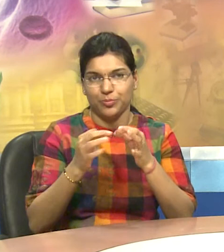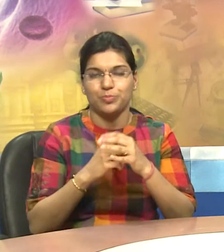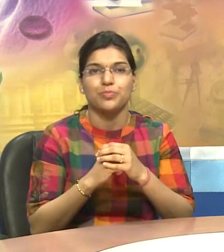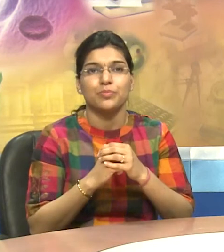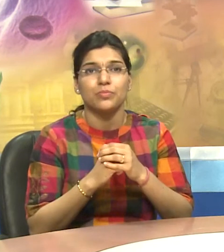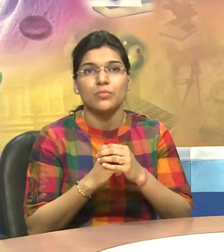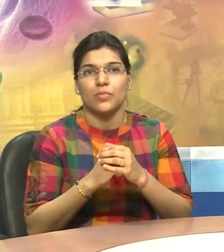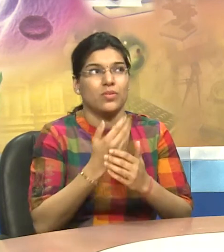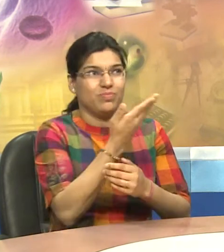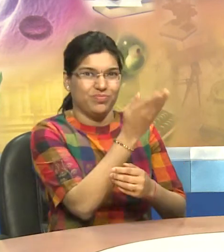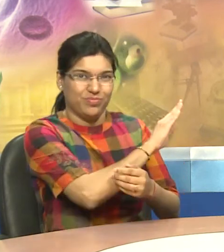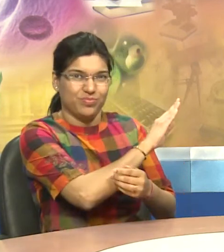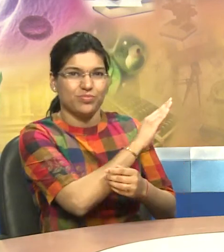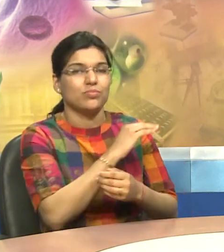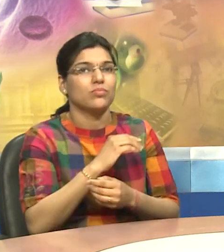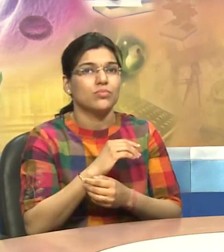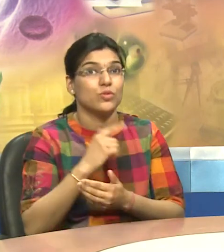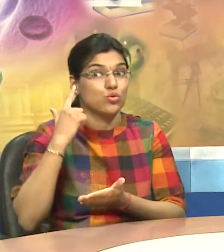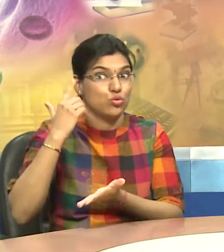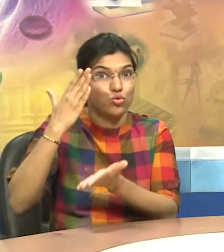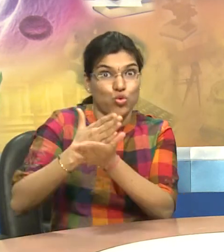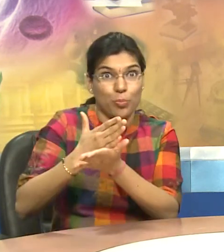I'll explain you in detail.